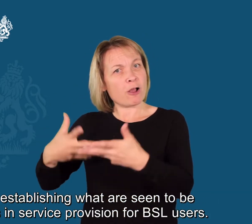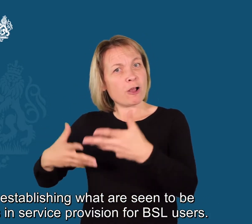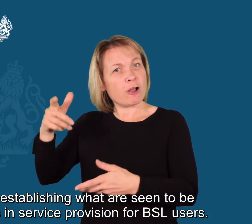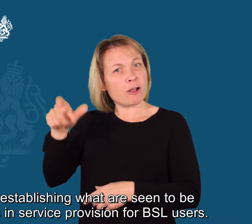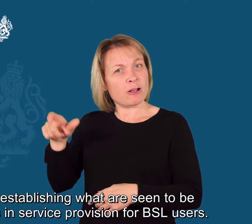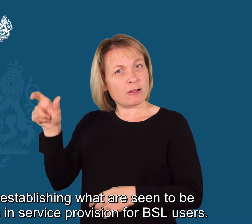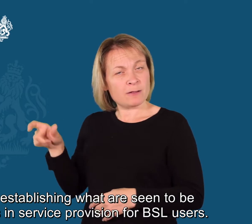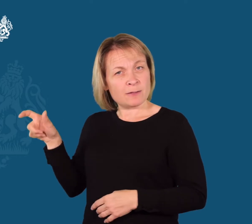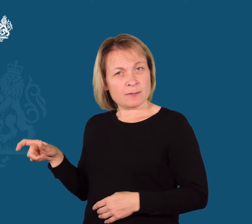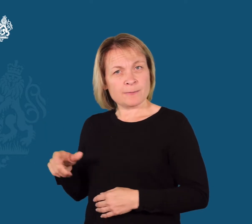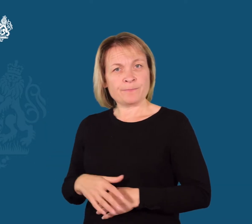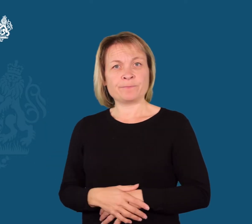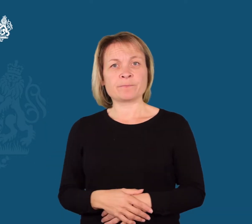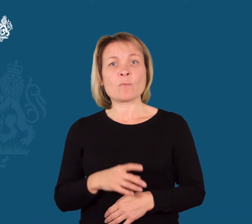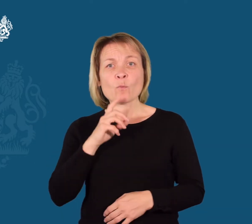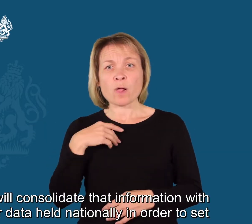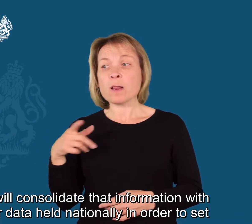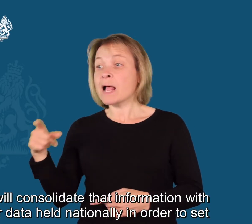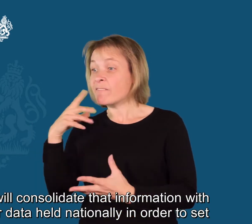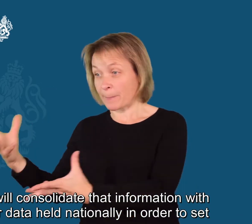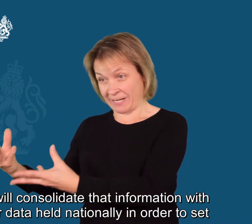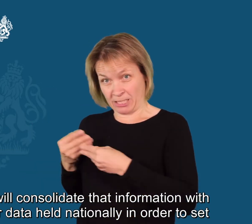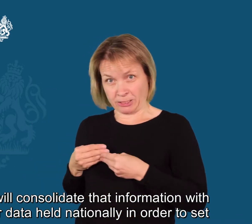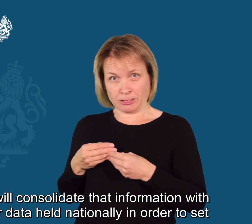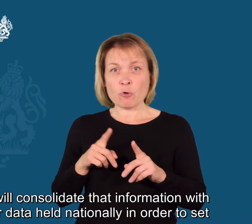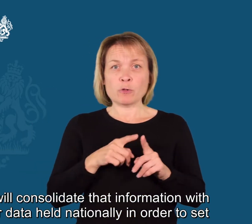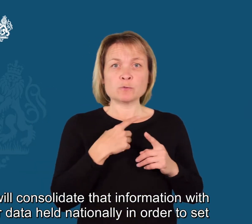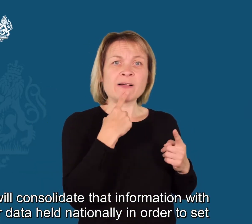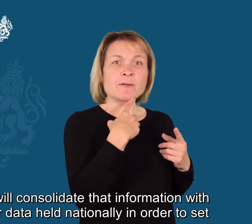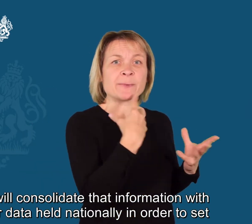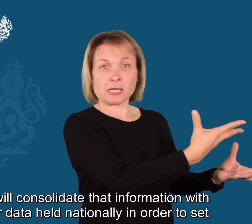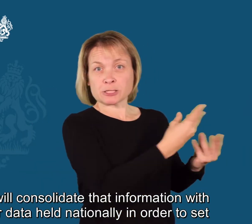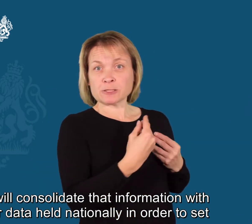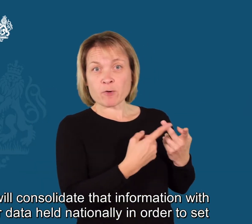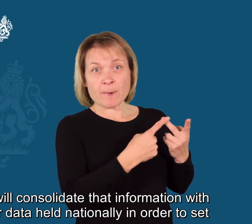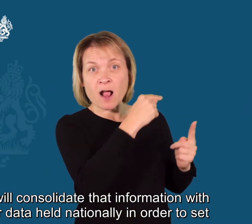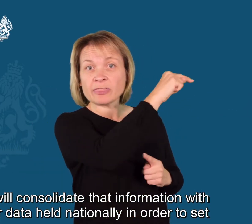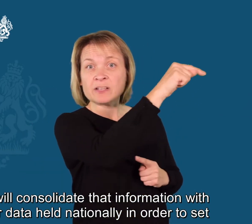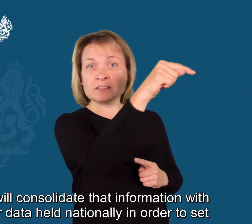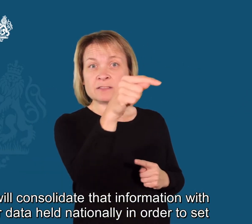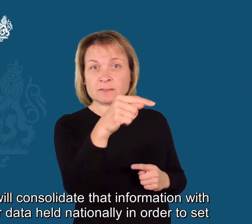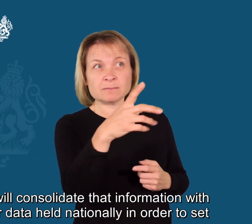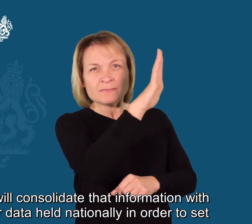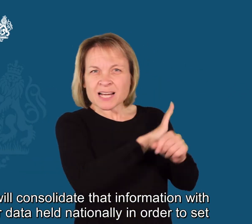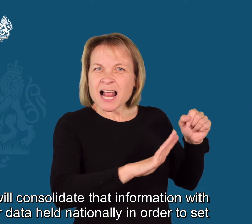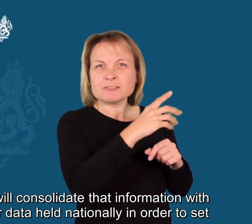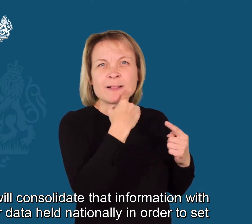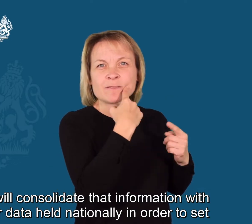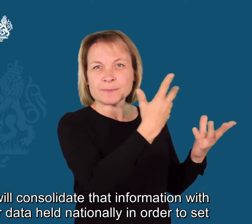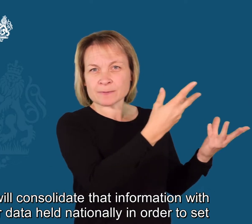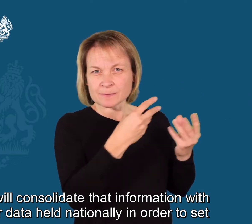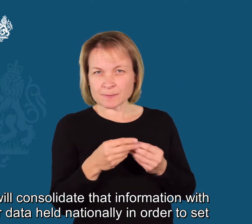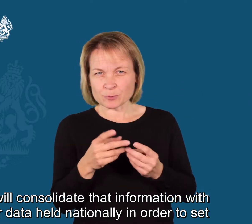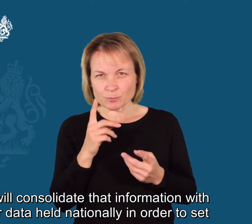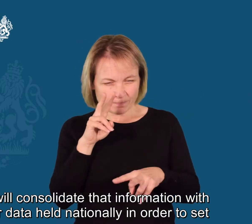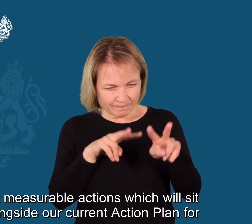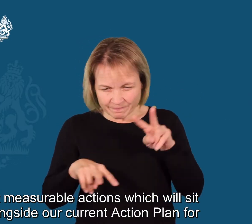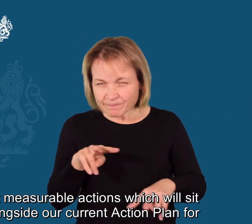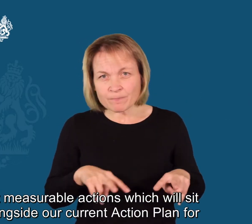We will consolidate that information with other data held nationally in order to set out measurable actions which will sit alongside our